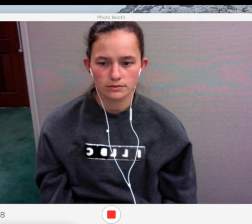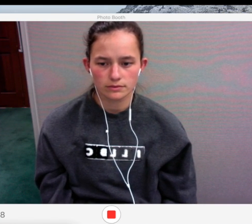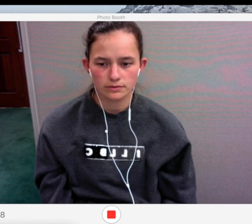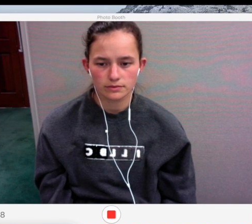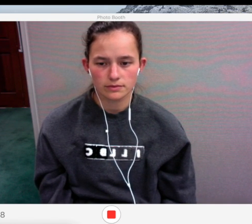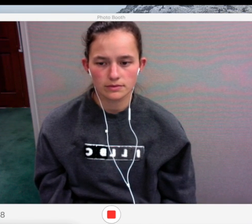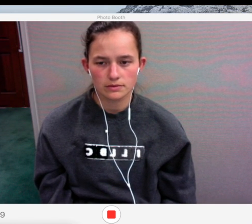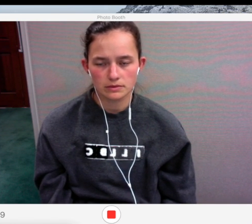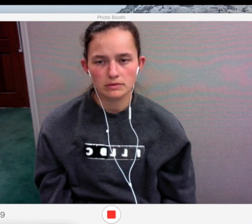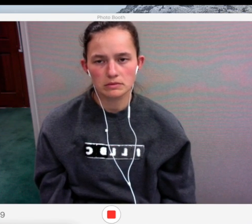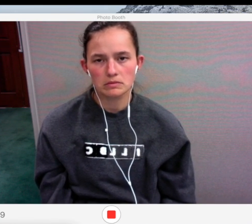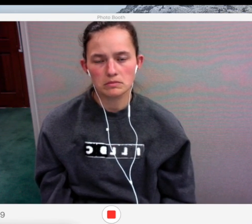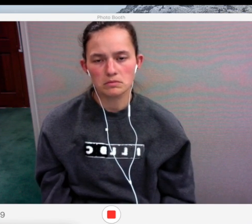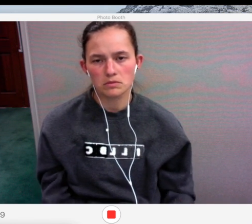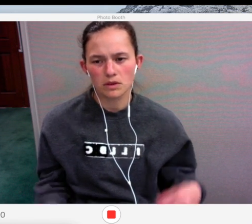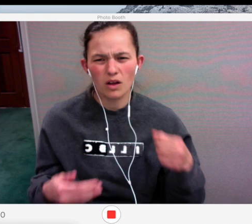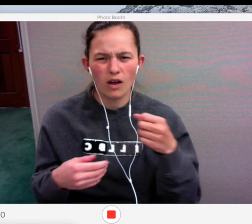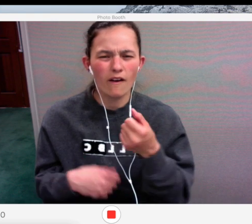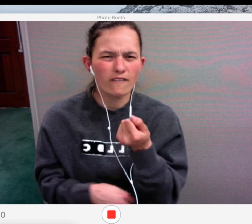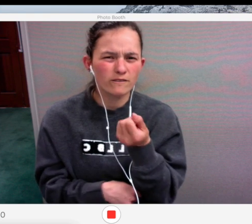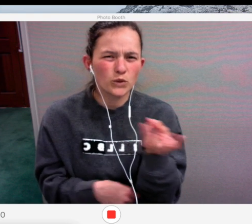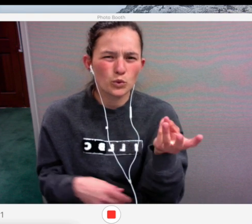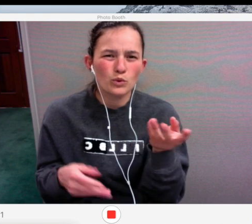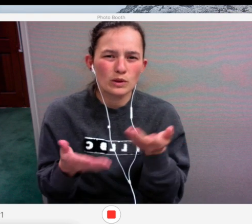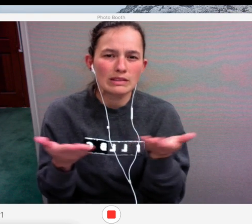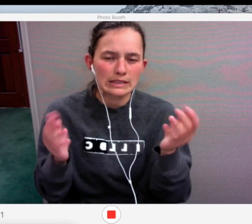There's a couple of different things that we could do.